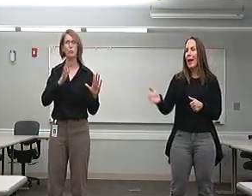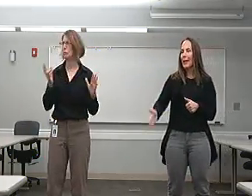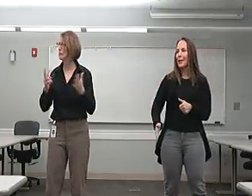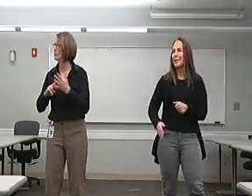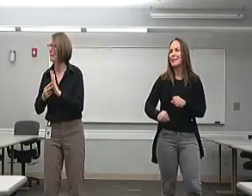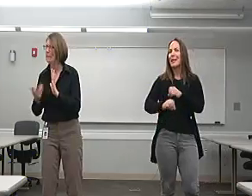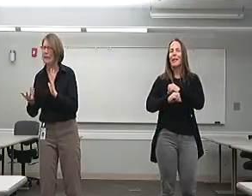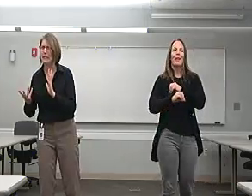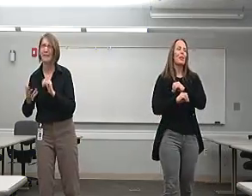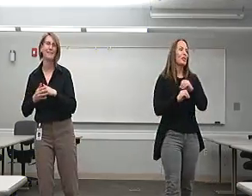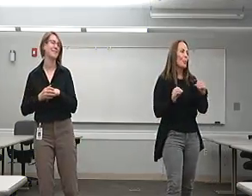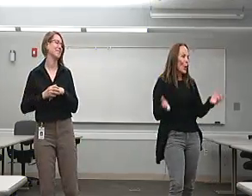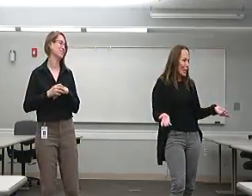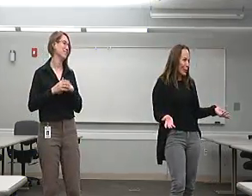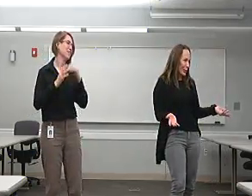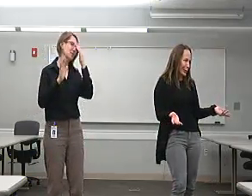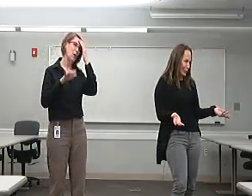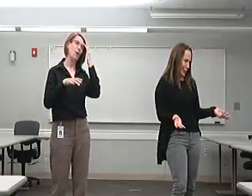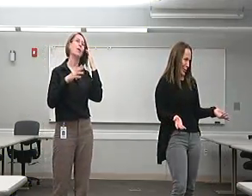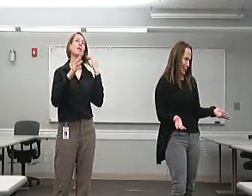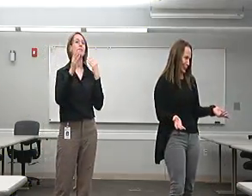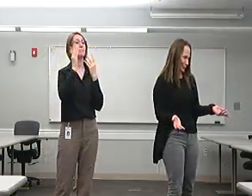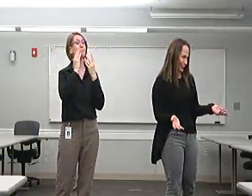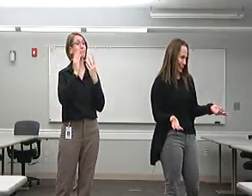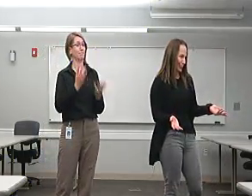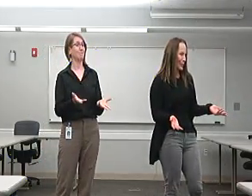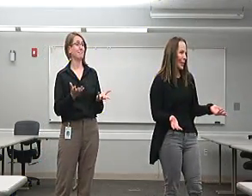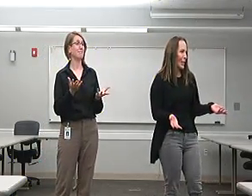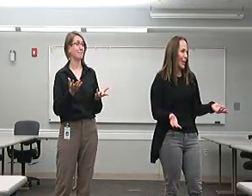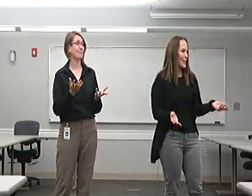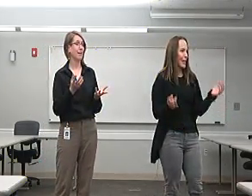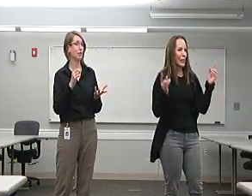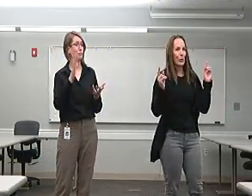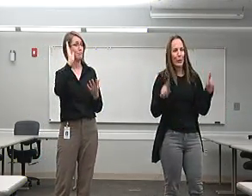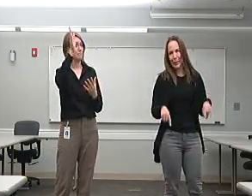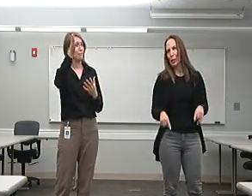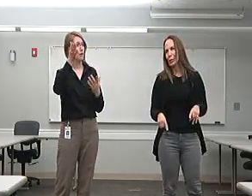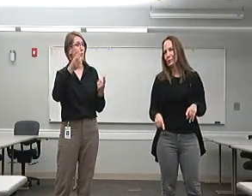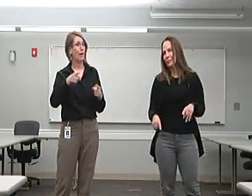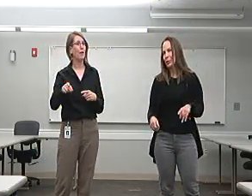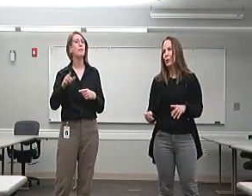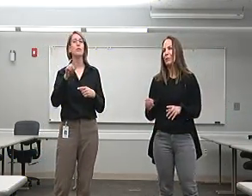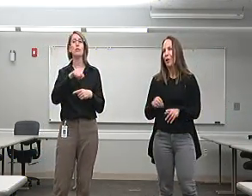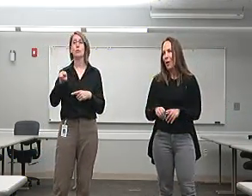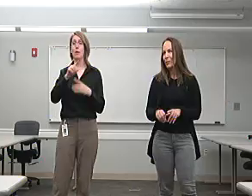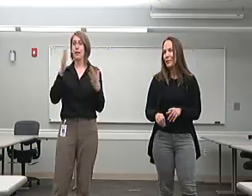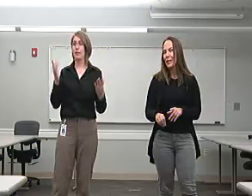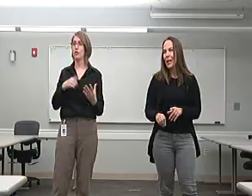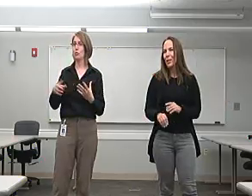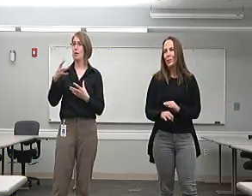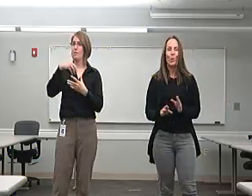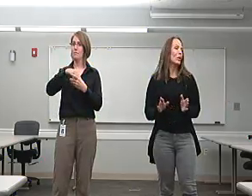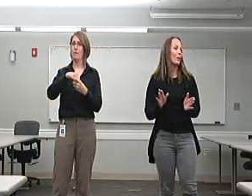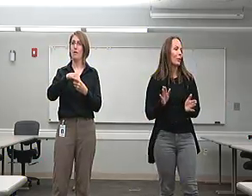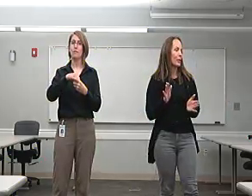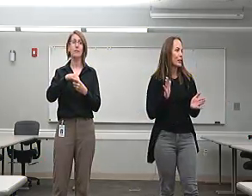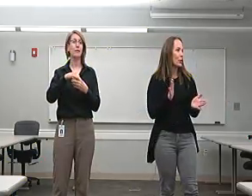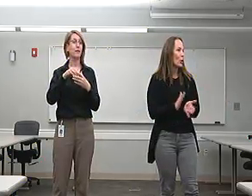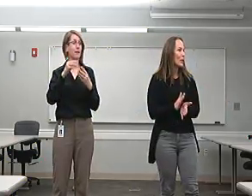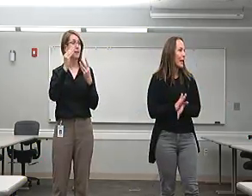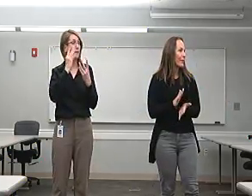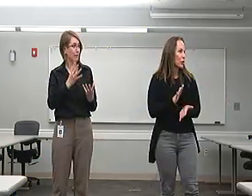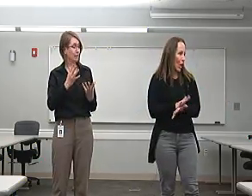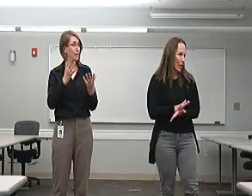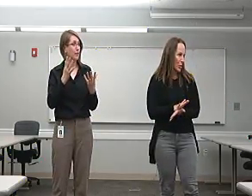the spoiler alert for you, is that you are here, you're involved. The spoiler alert is your deaf child